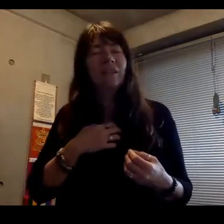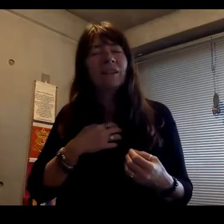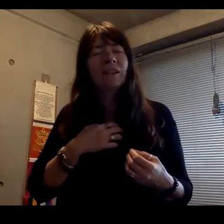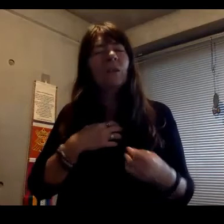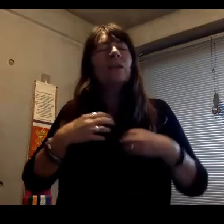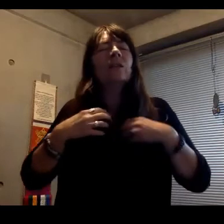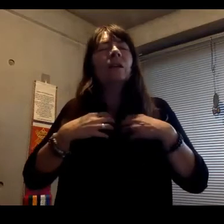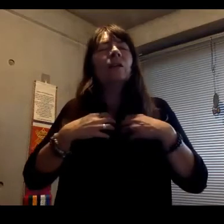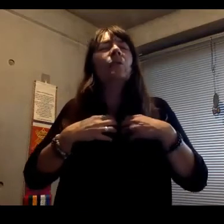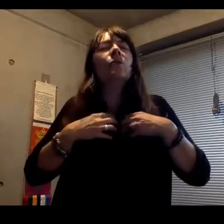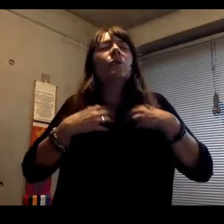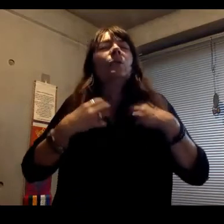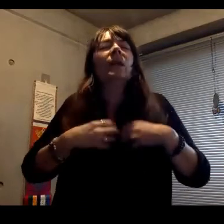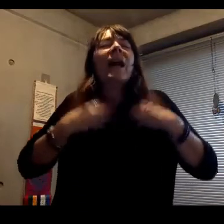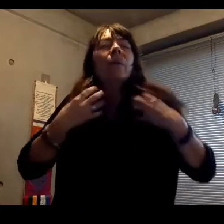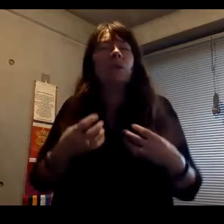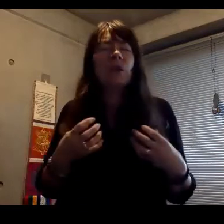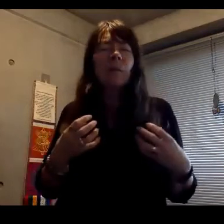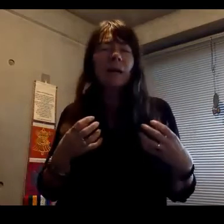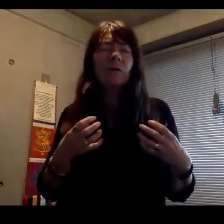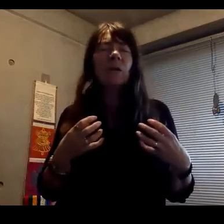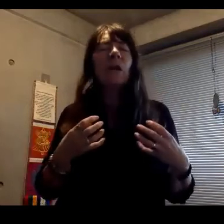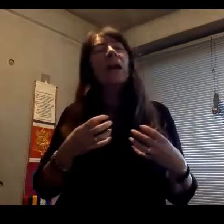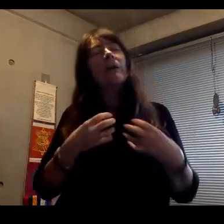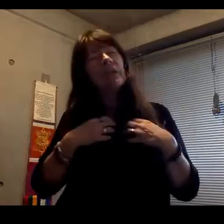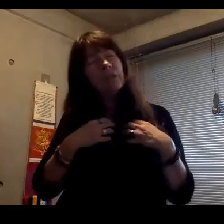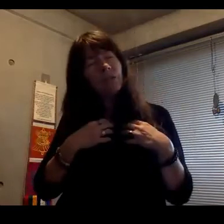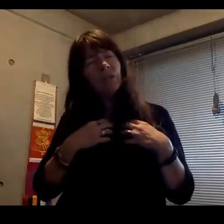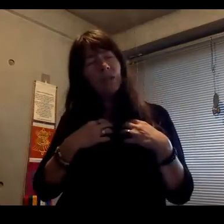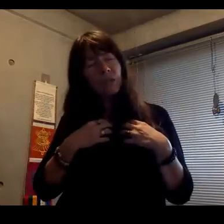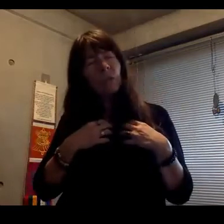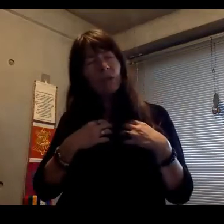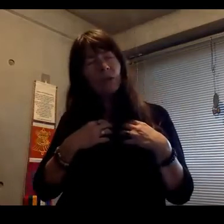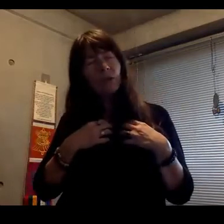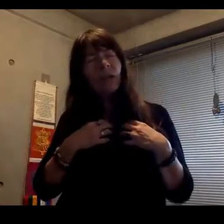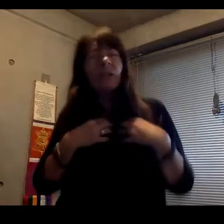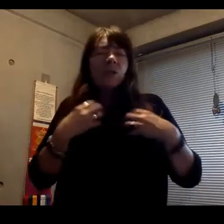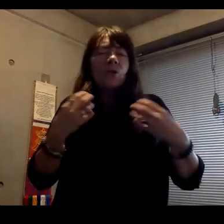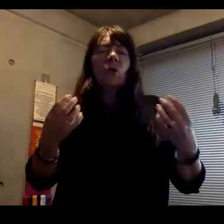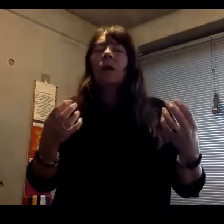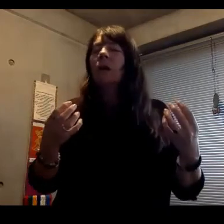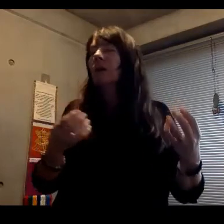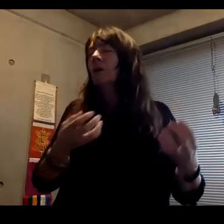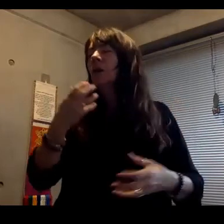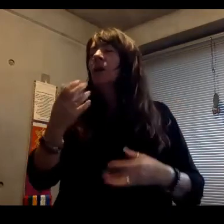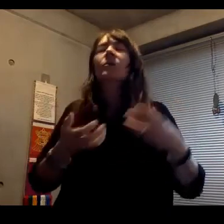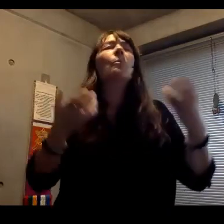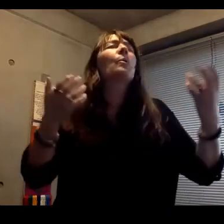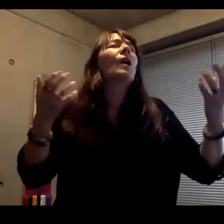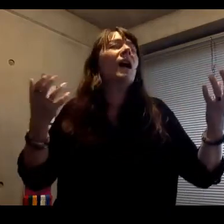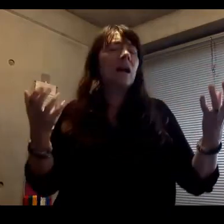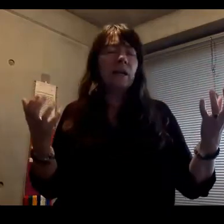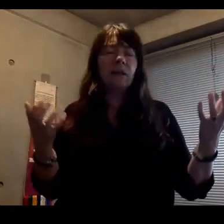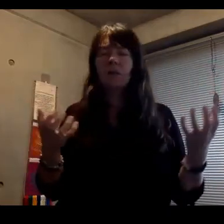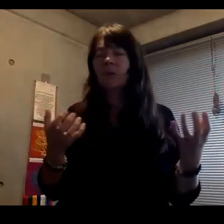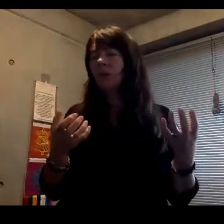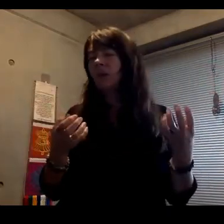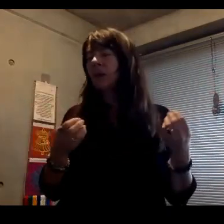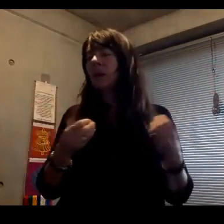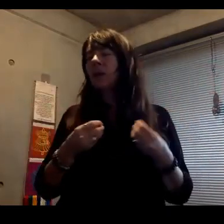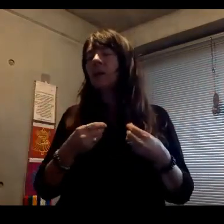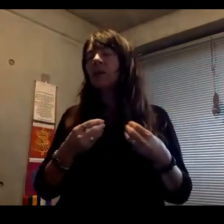noticed. You get it. You allow it to come out, and this is what you'll get. This is your prize